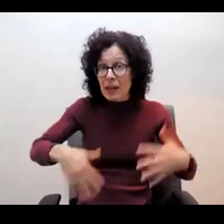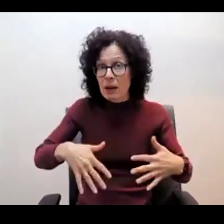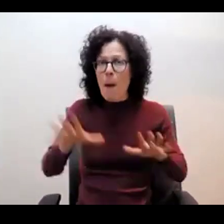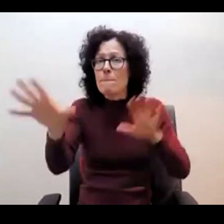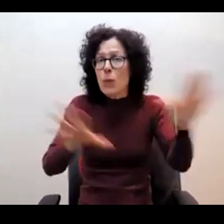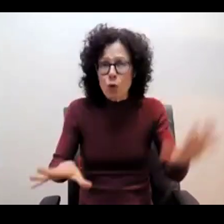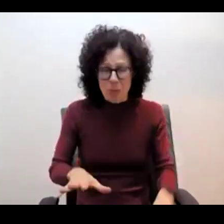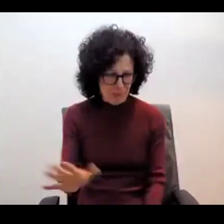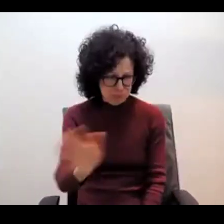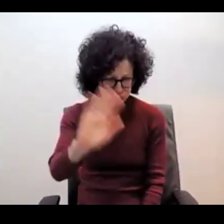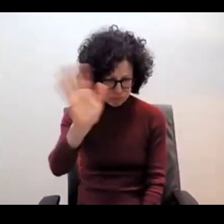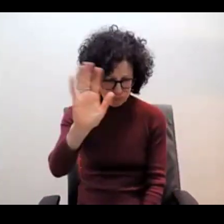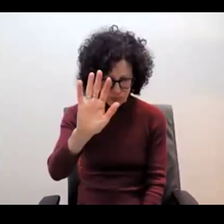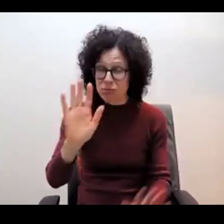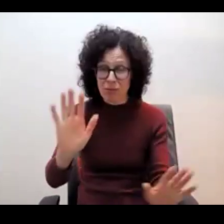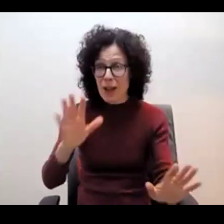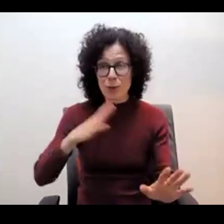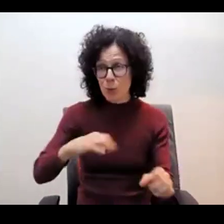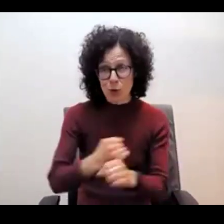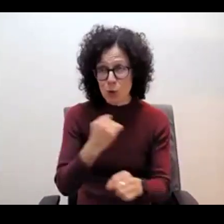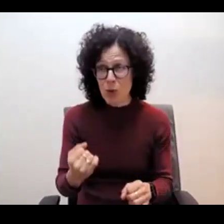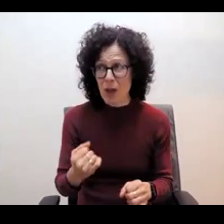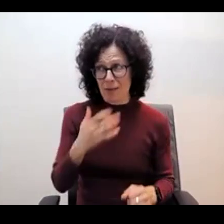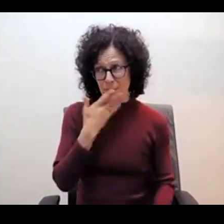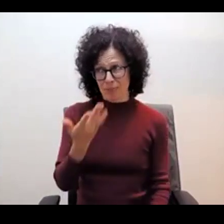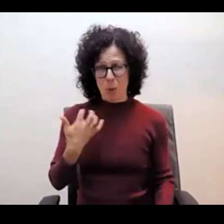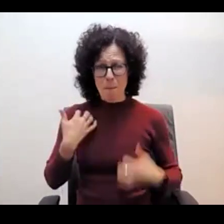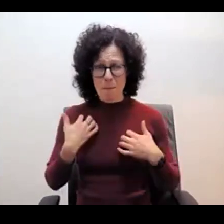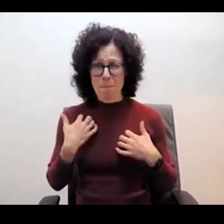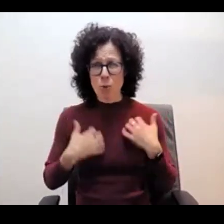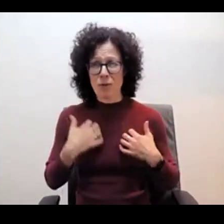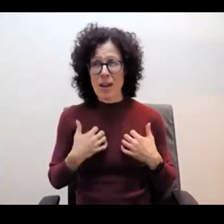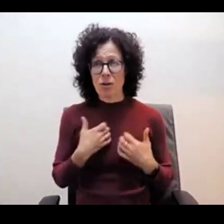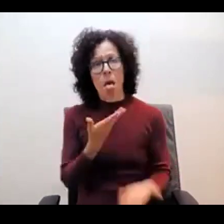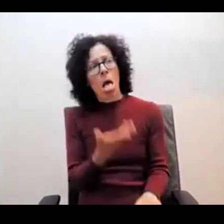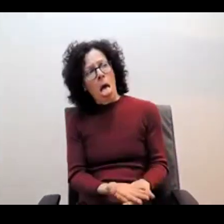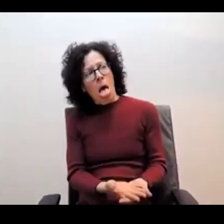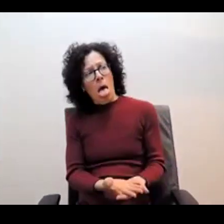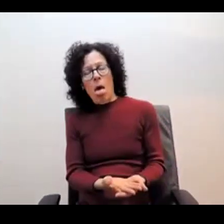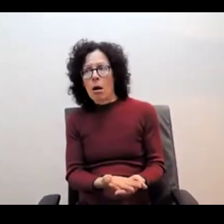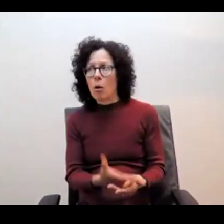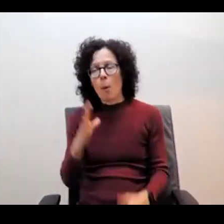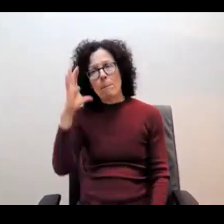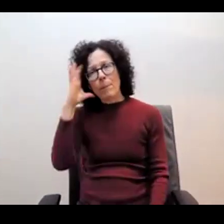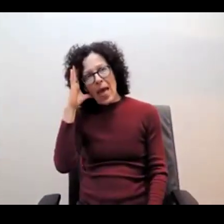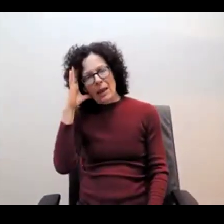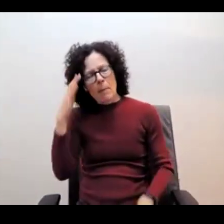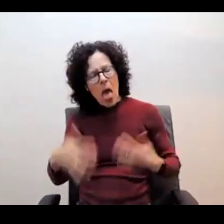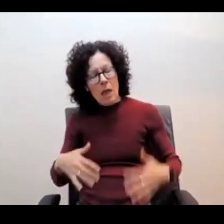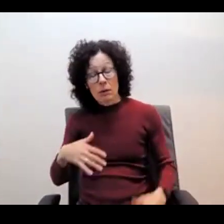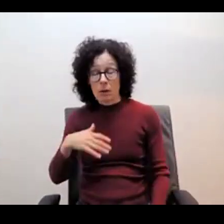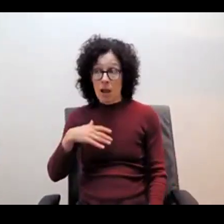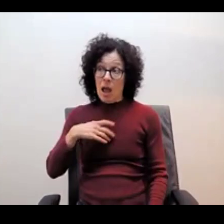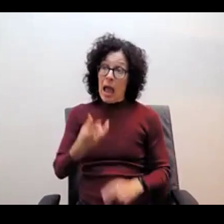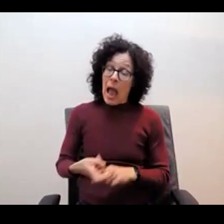thing you want to do, or have the motivation to come off the couch or out of bed, or find that movement